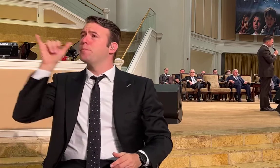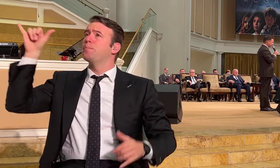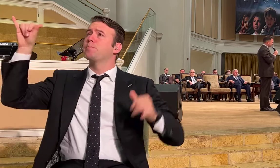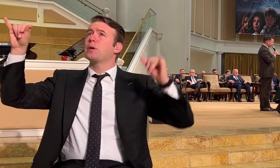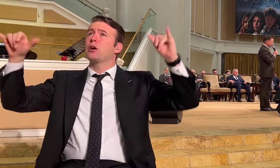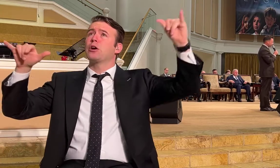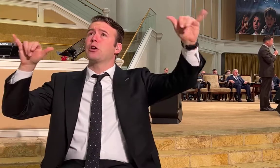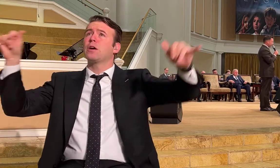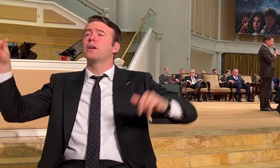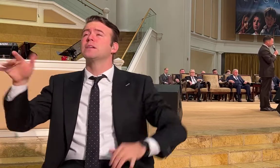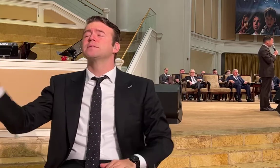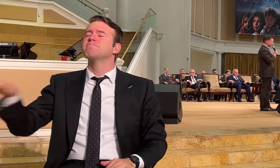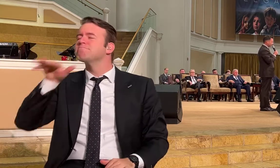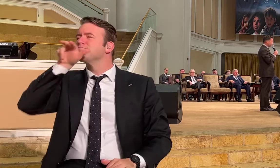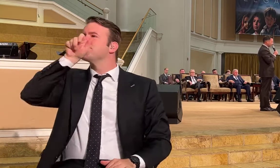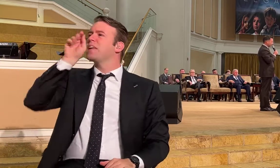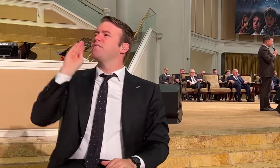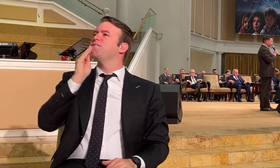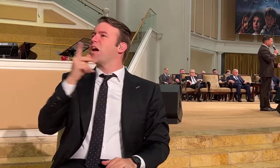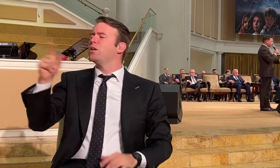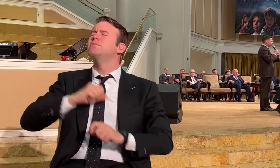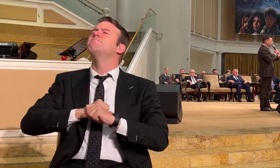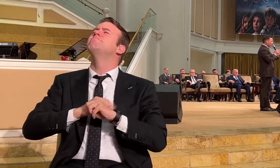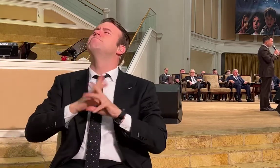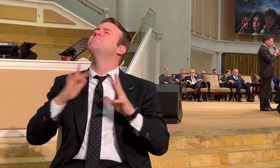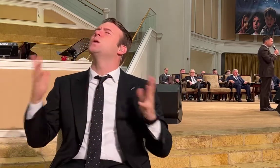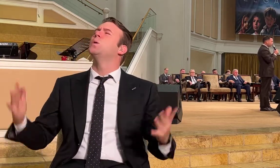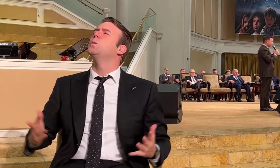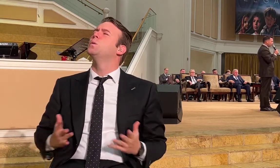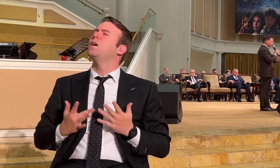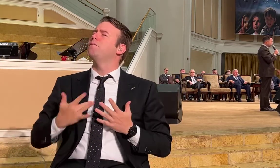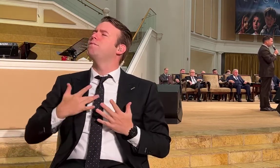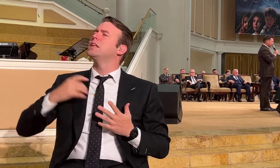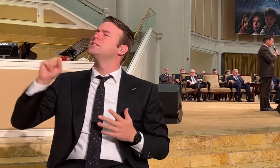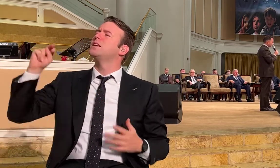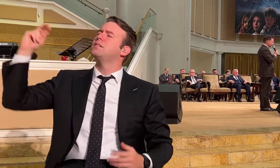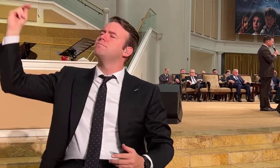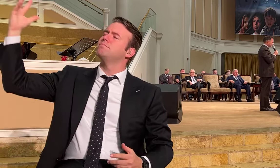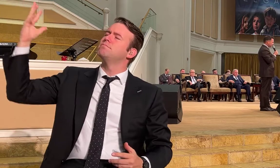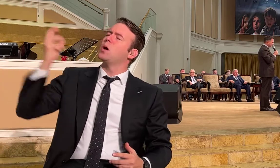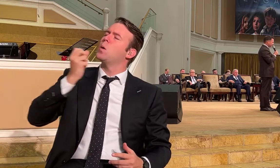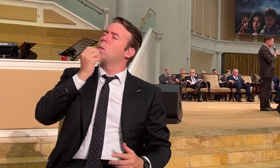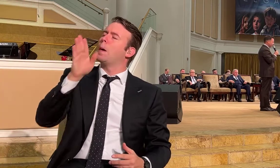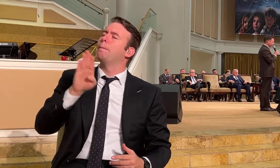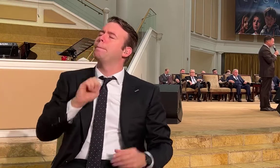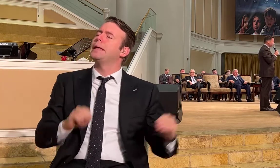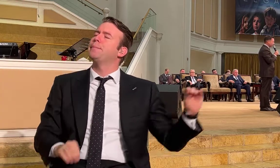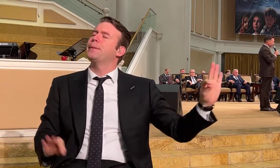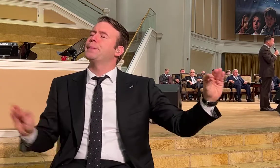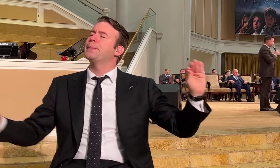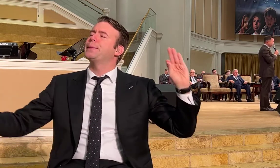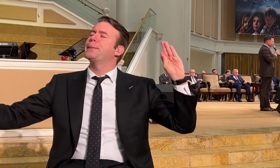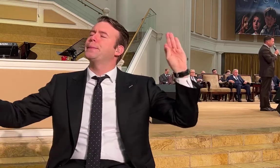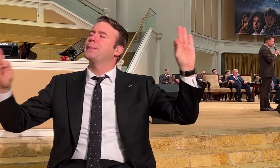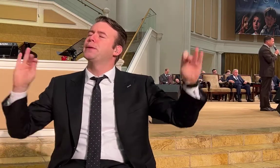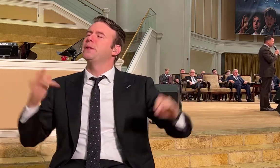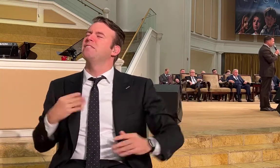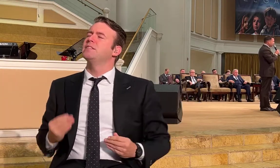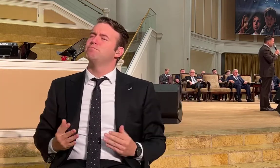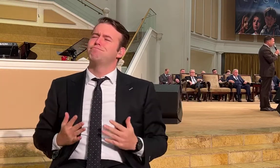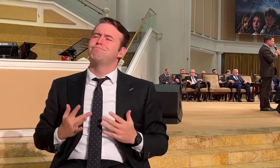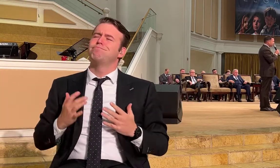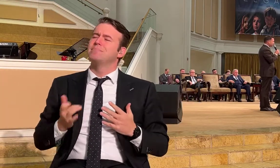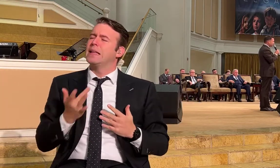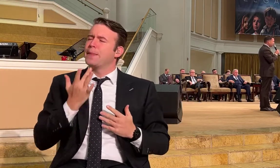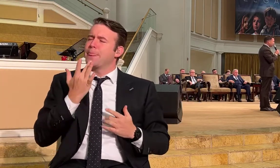whispering in the distance is the smell of flowers. You can feel the warmth of sun on your skin, the bees are buzzing around you.